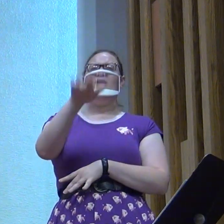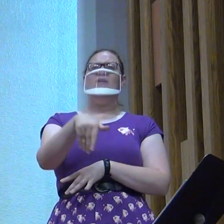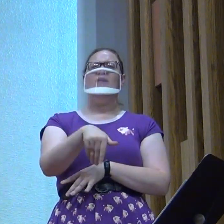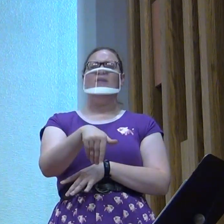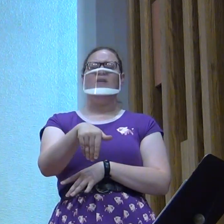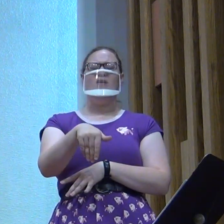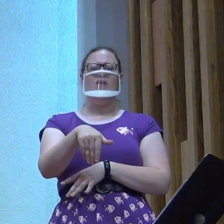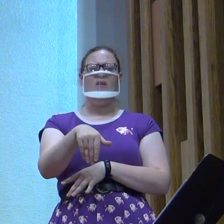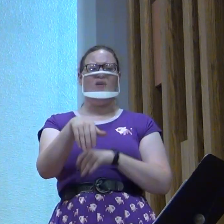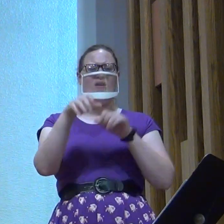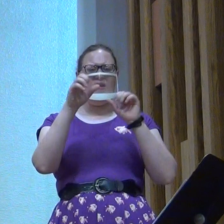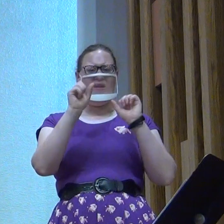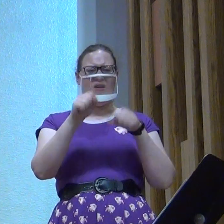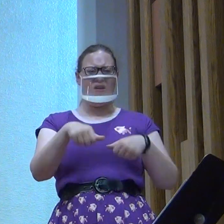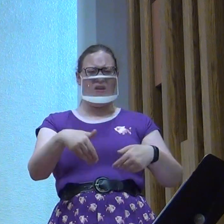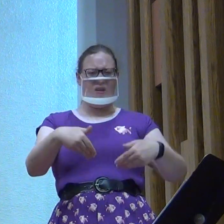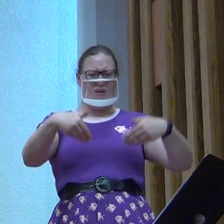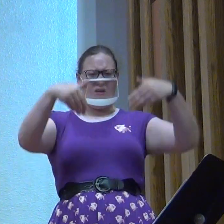we can easily lose heart.